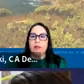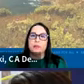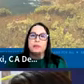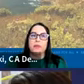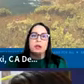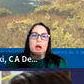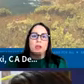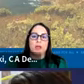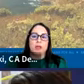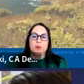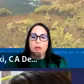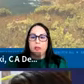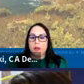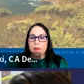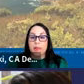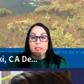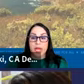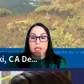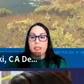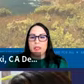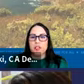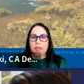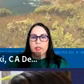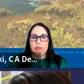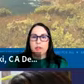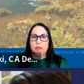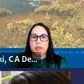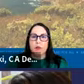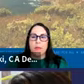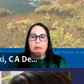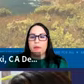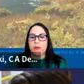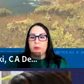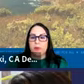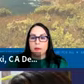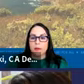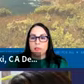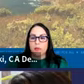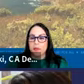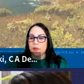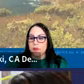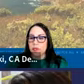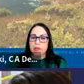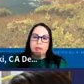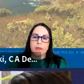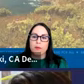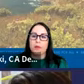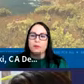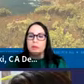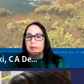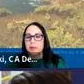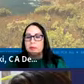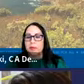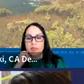made available along with the slides and the transcript on the Broadband for All portal once we've concluded. I